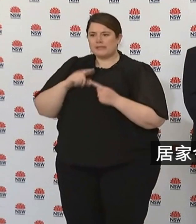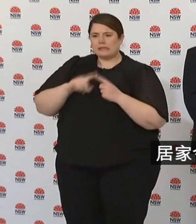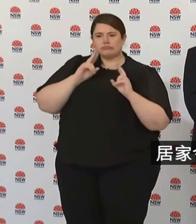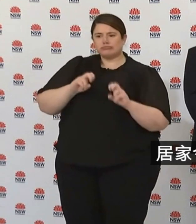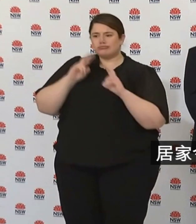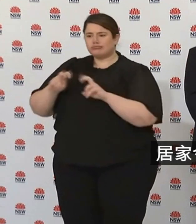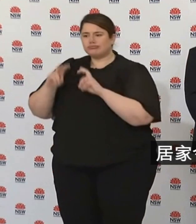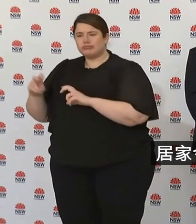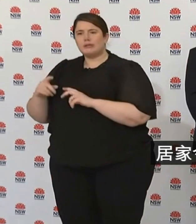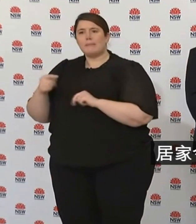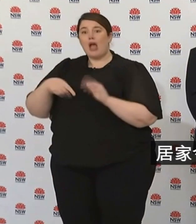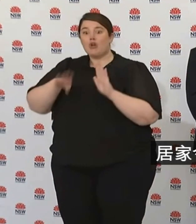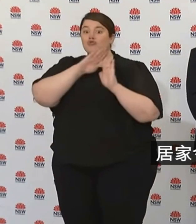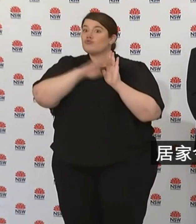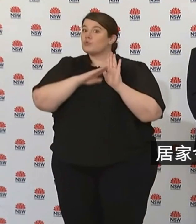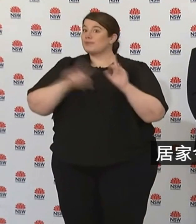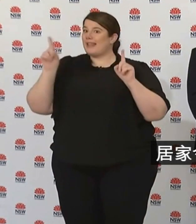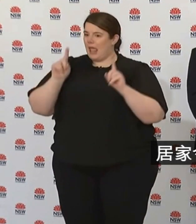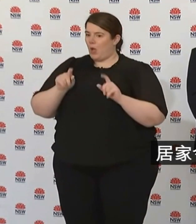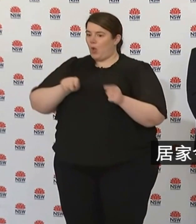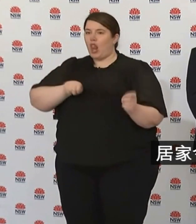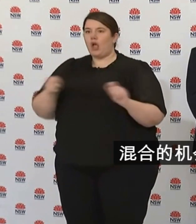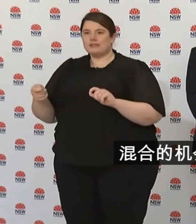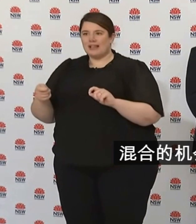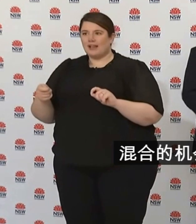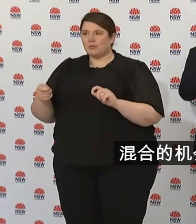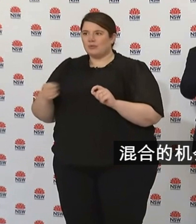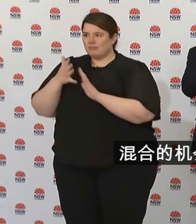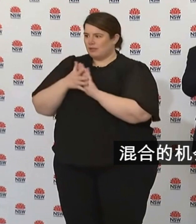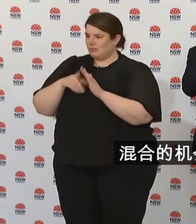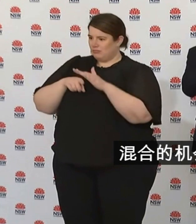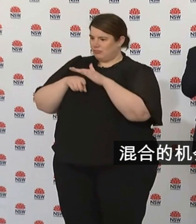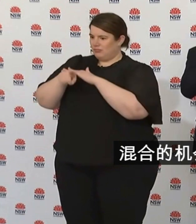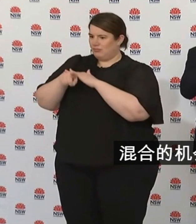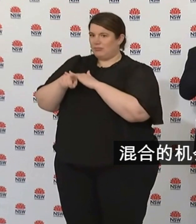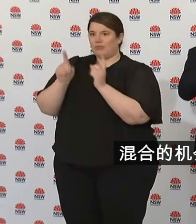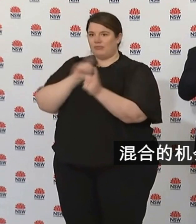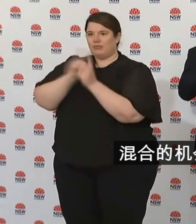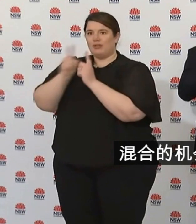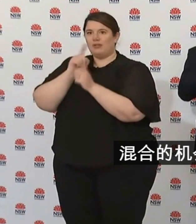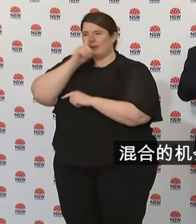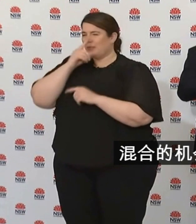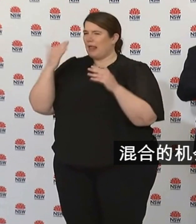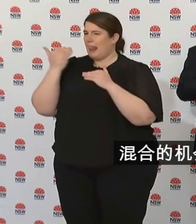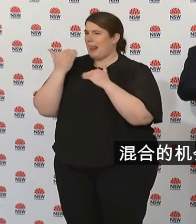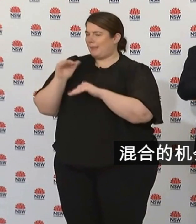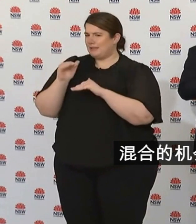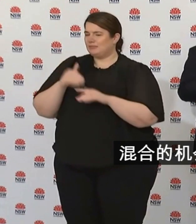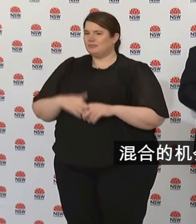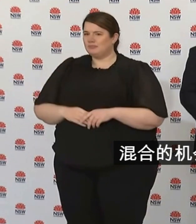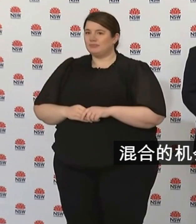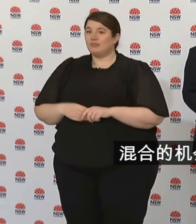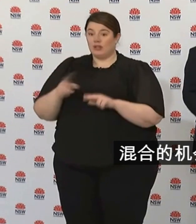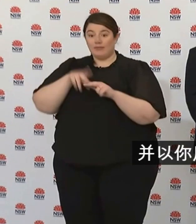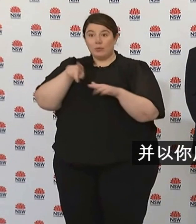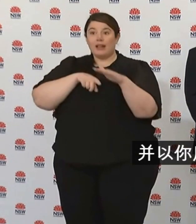under a stay-at-home order, you've got very limited opportunities for mixing. So if you leave